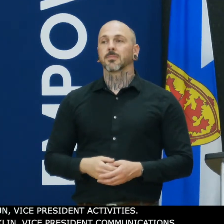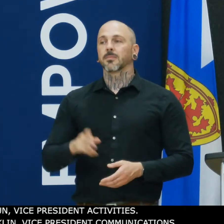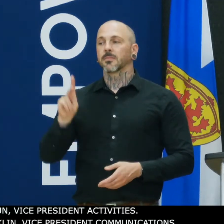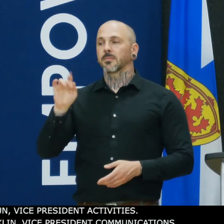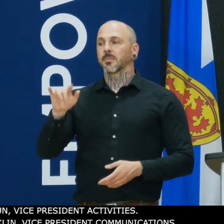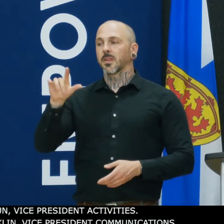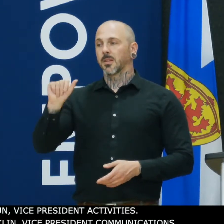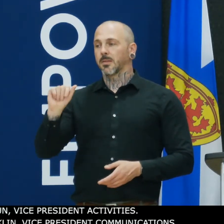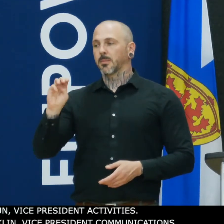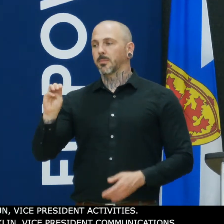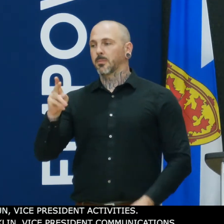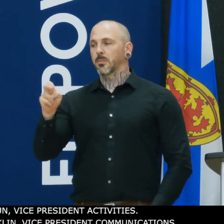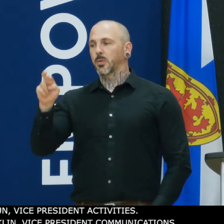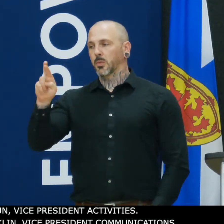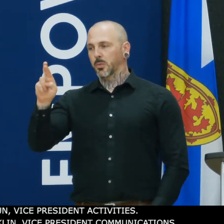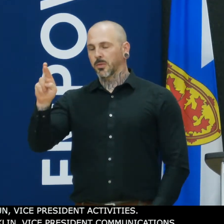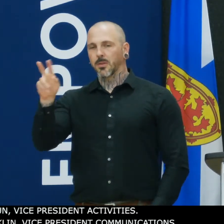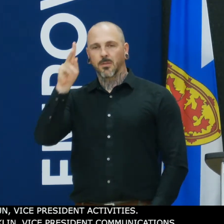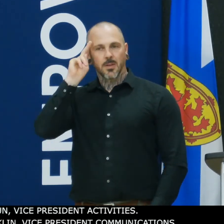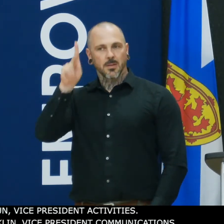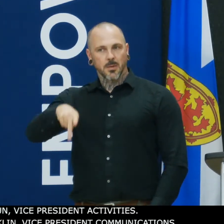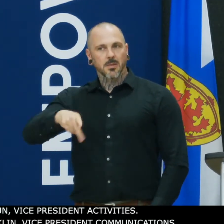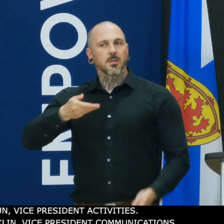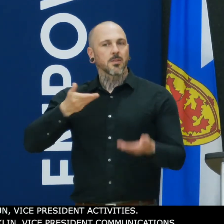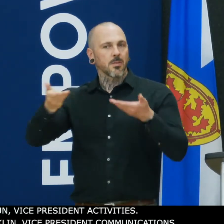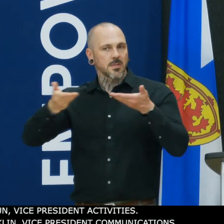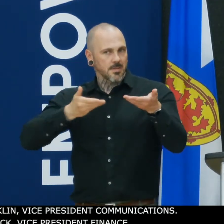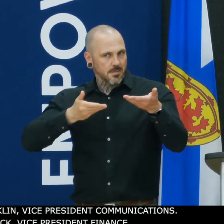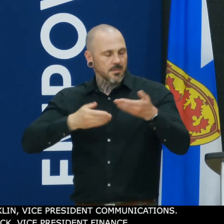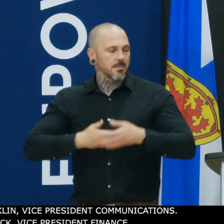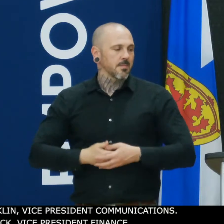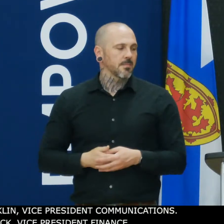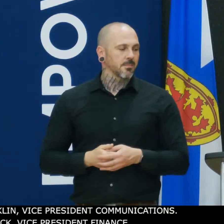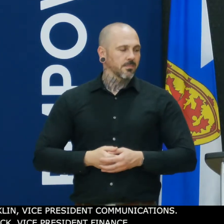Kala Muir, Vice President Services.